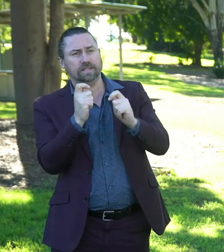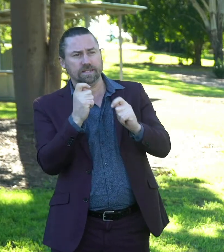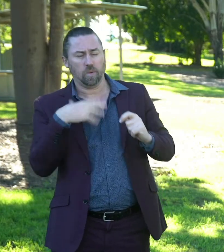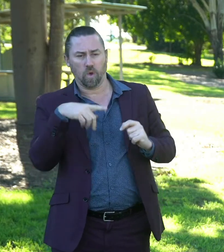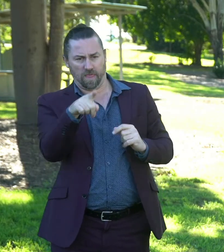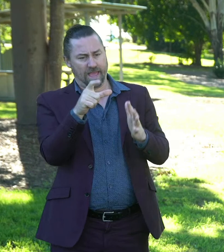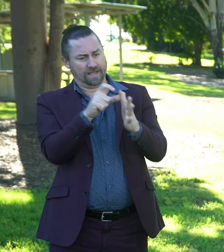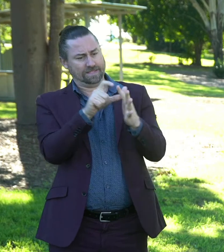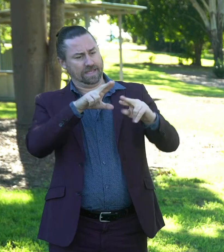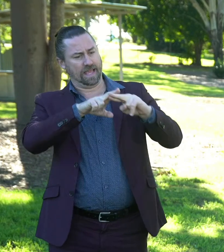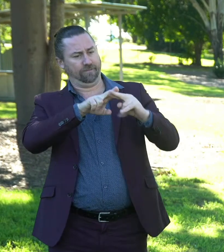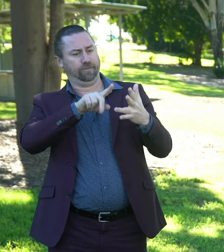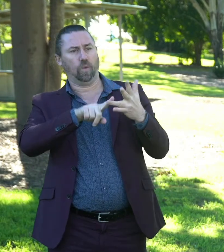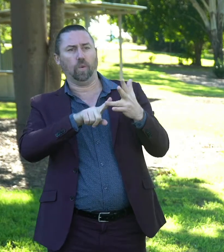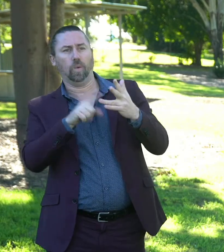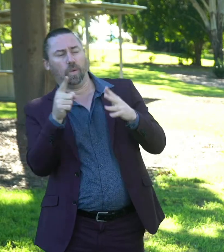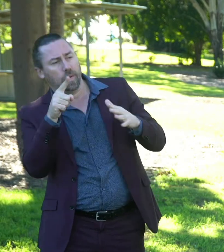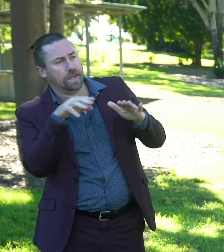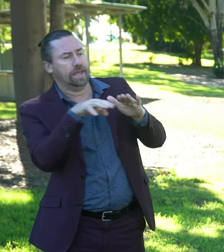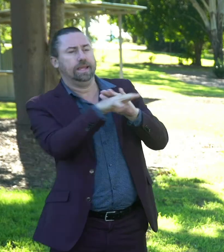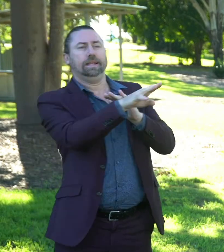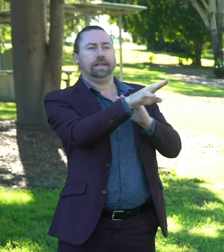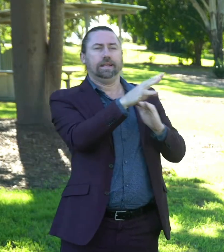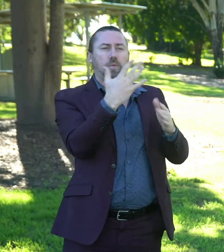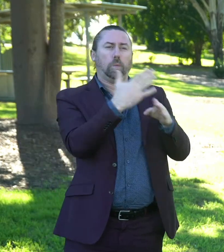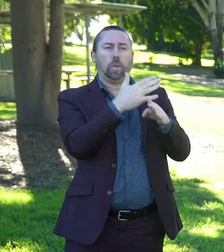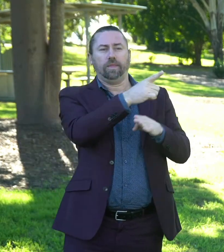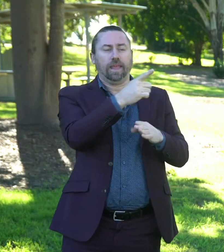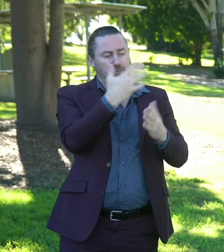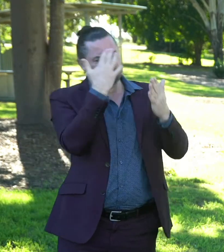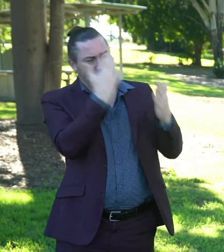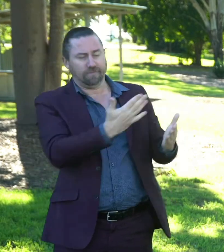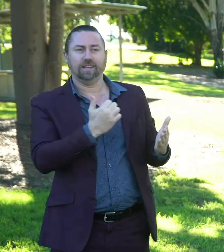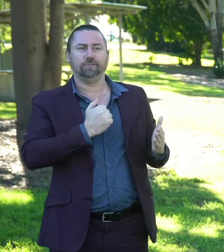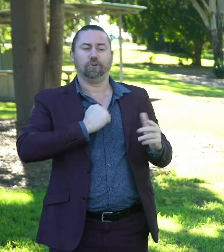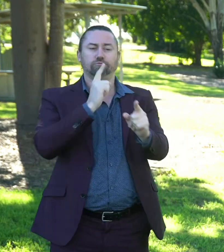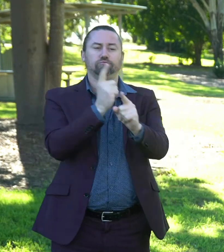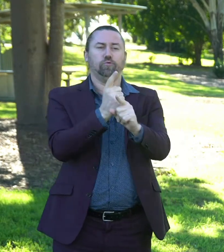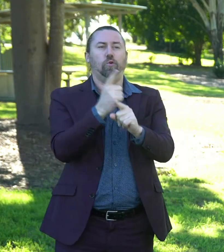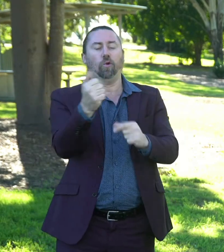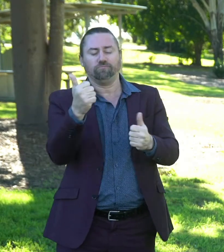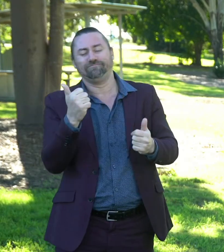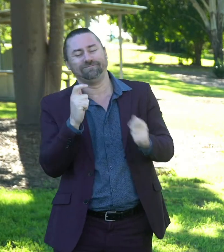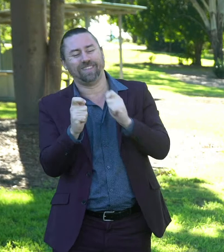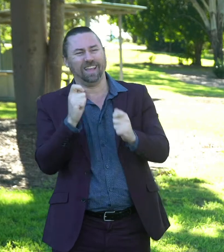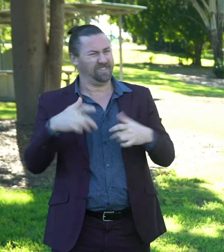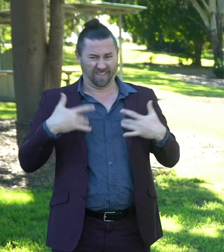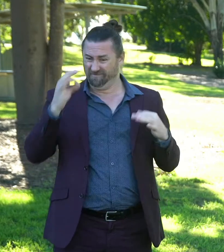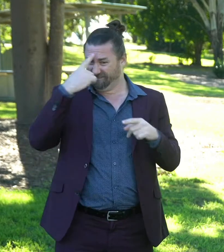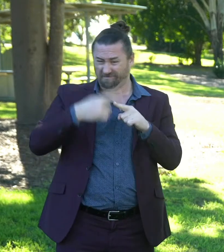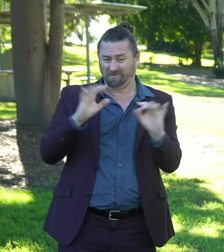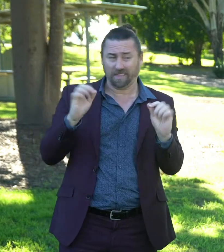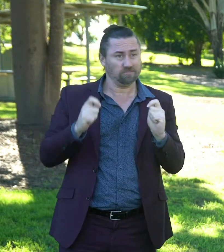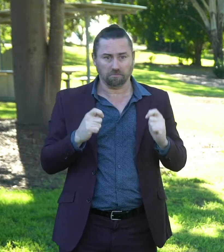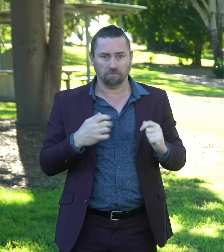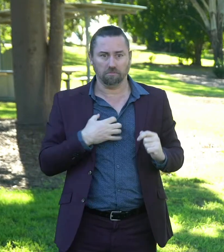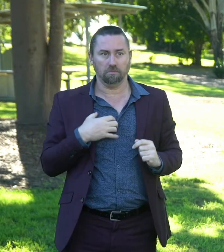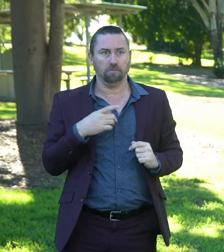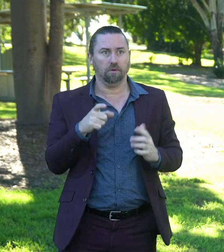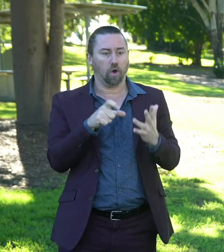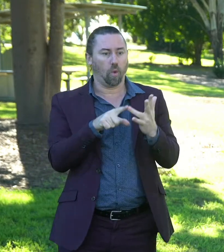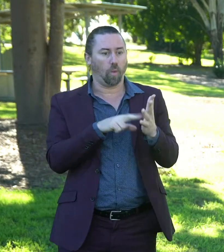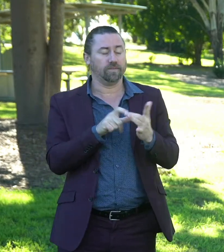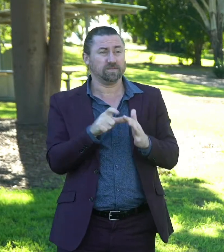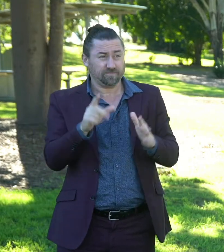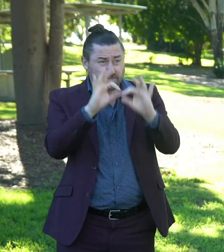at the DFO, so I'm very grateful to them for doing that, and so we've got this result. They've not had